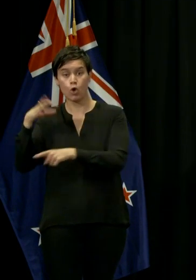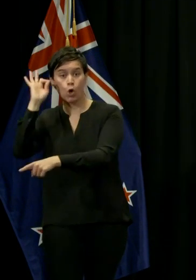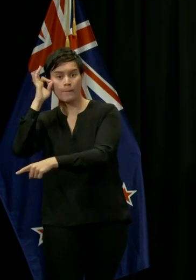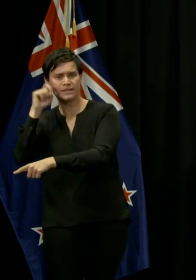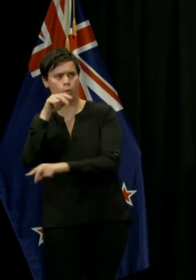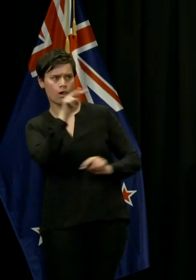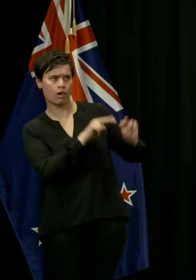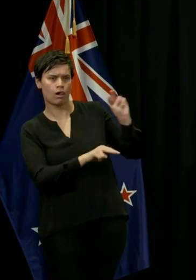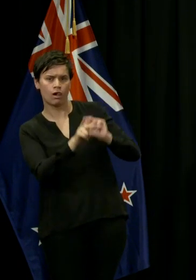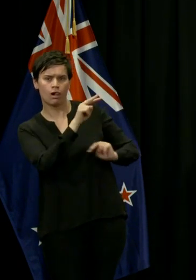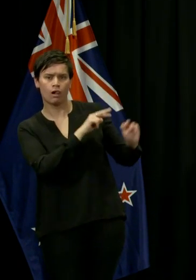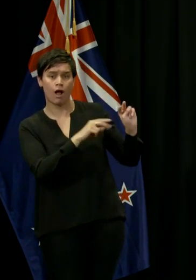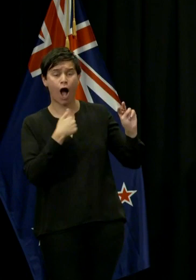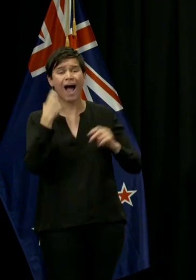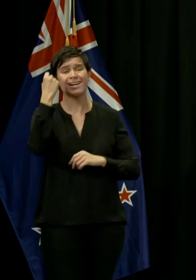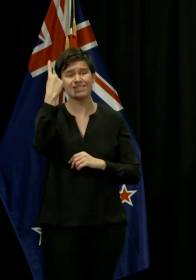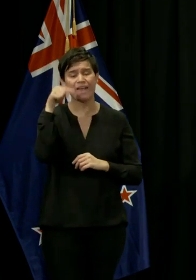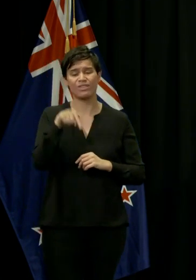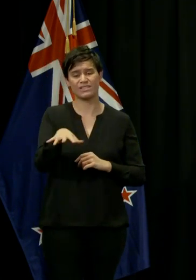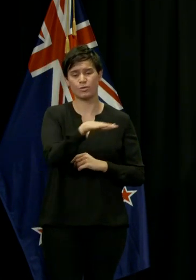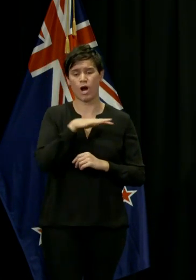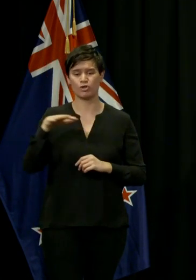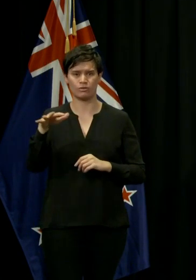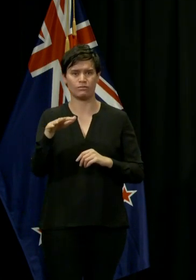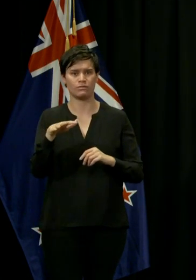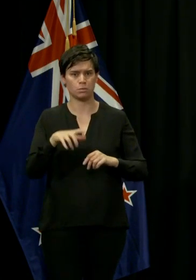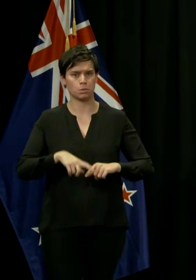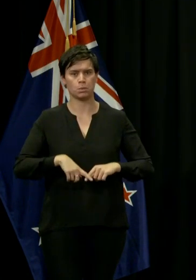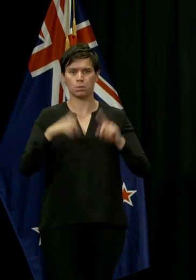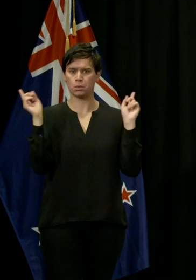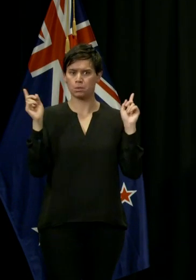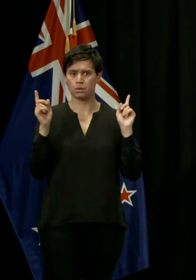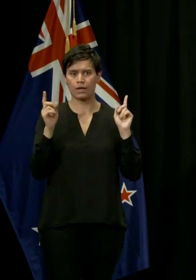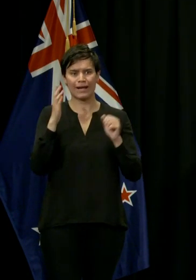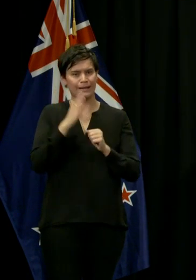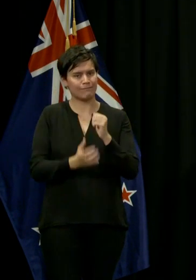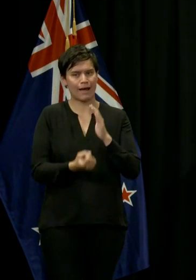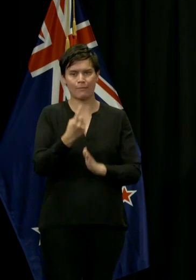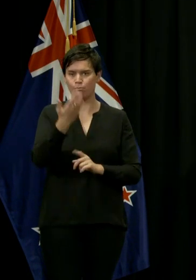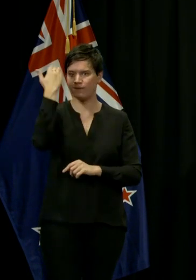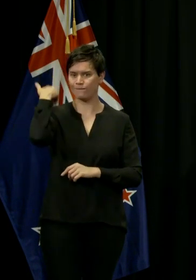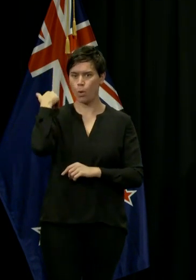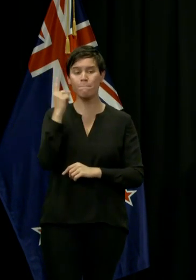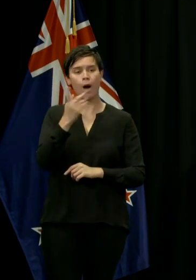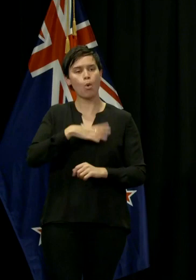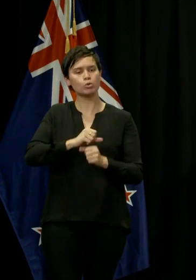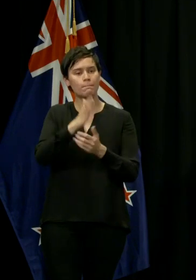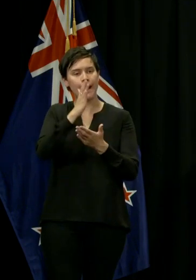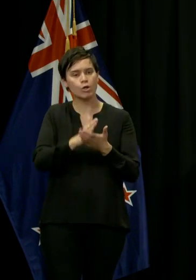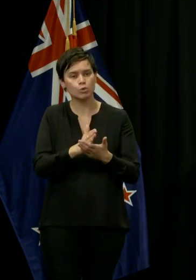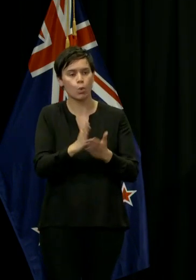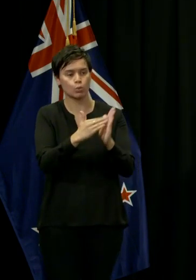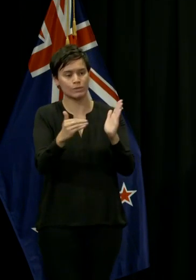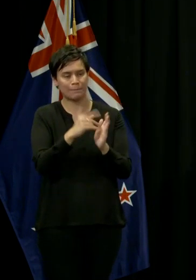accept that this is an extraordinary time. I want to give the public confidence that there will still be accountability and we will